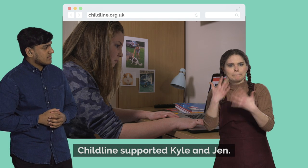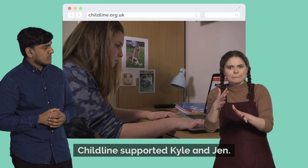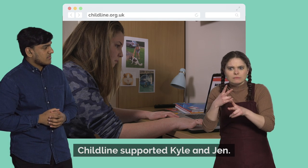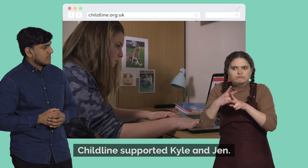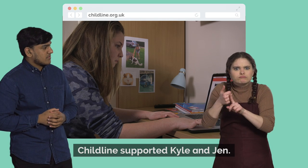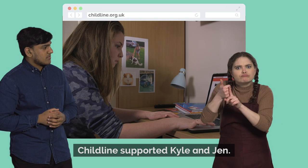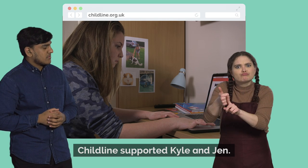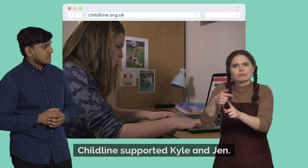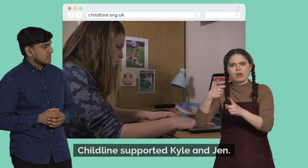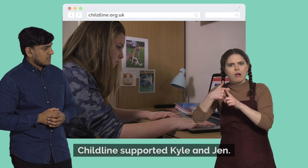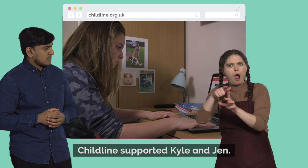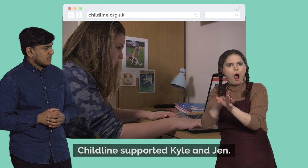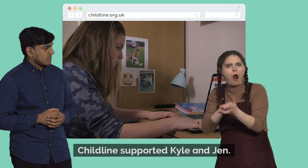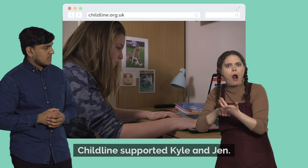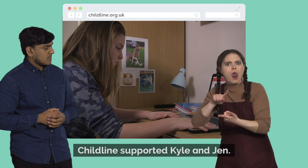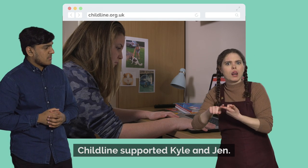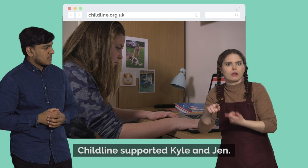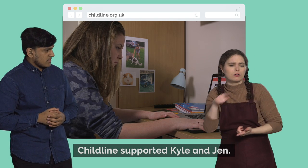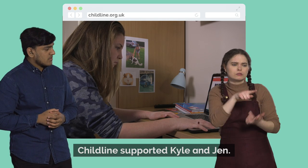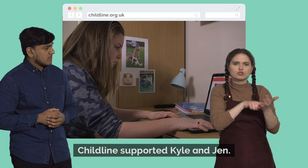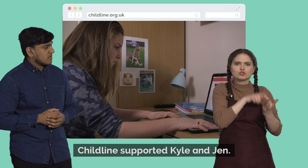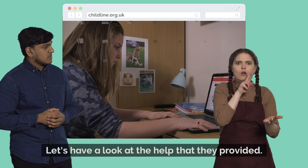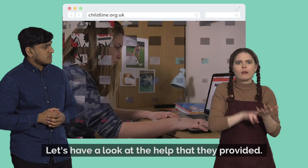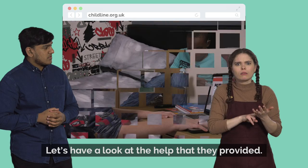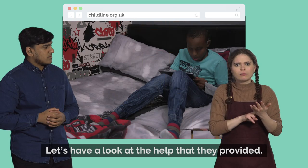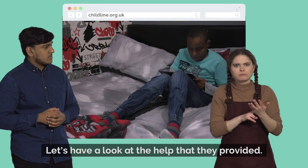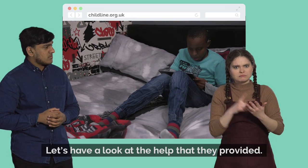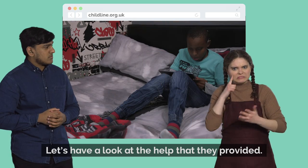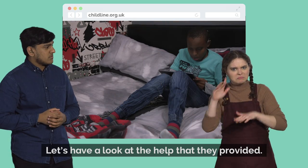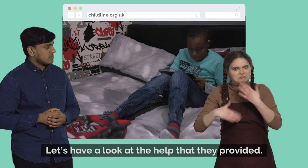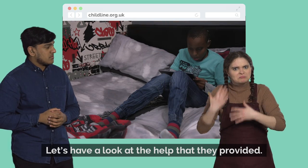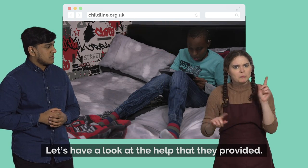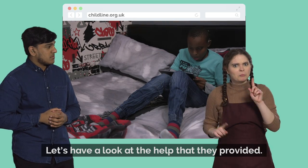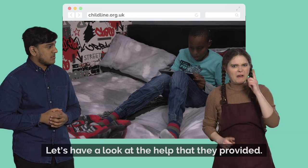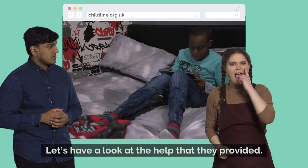Childline supported Kyle and Jen. Let's have a look at the help that they provided.